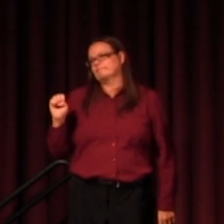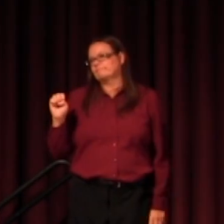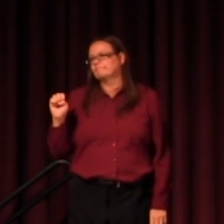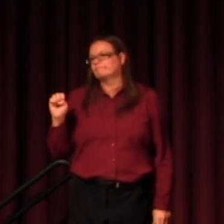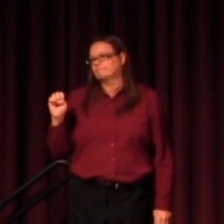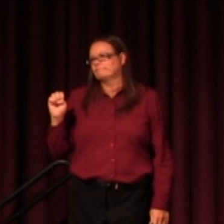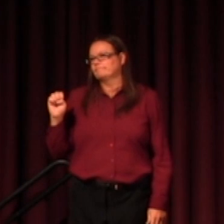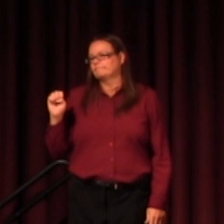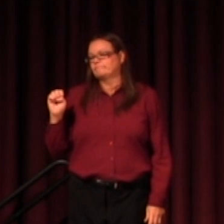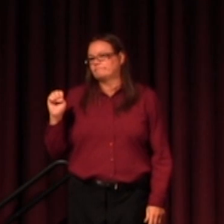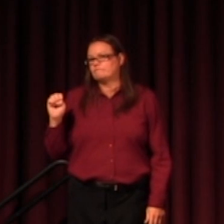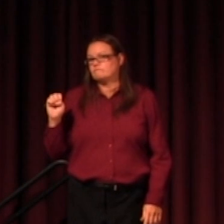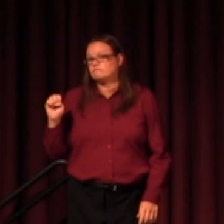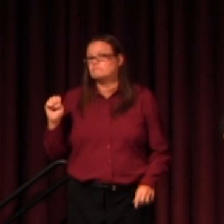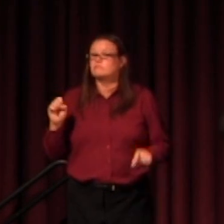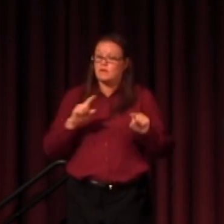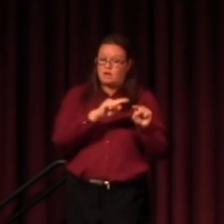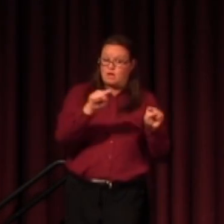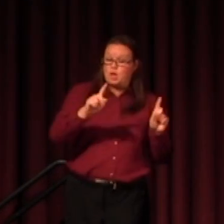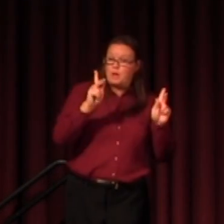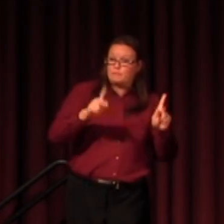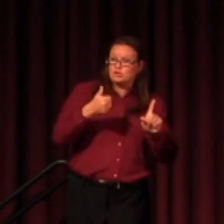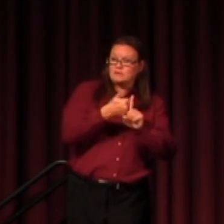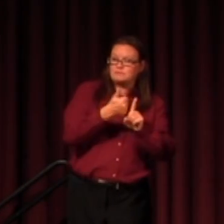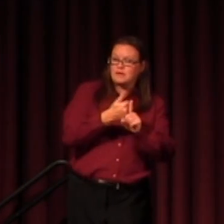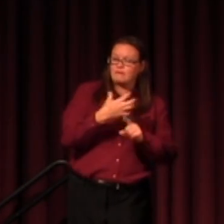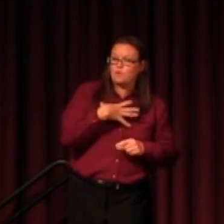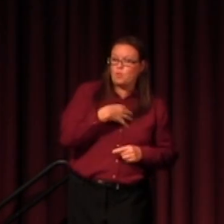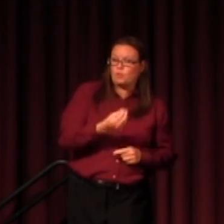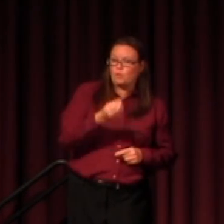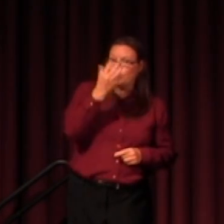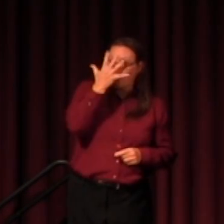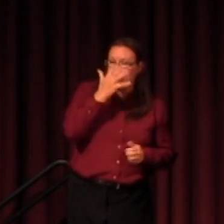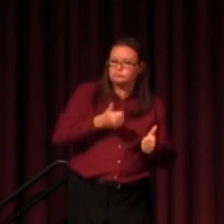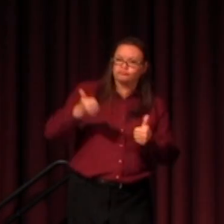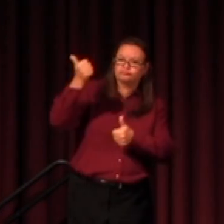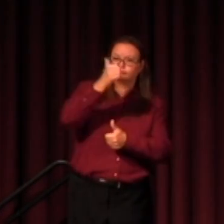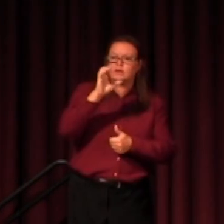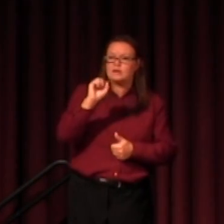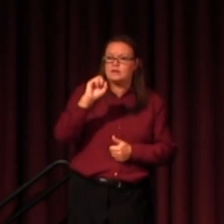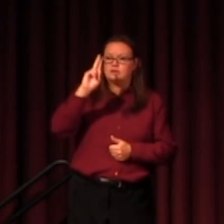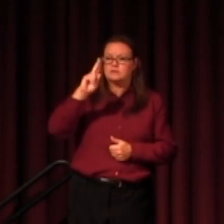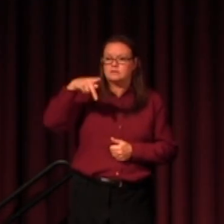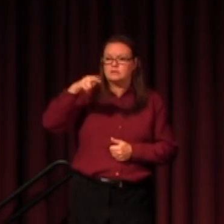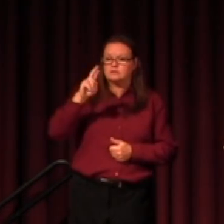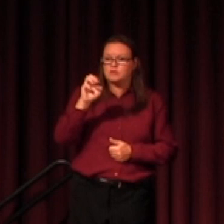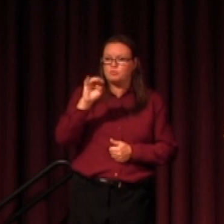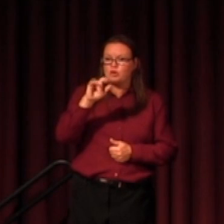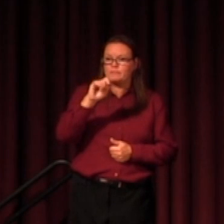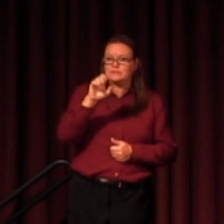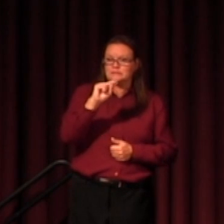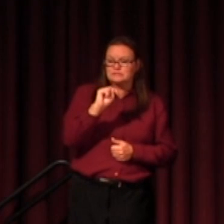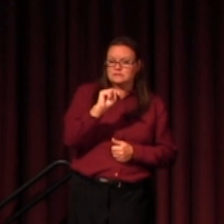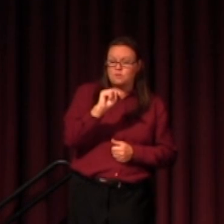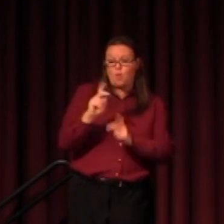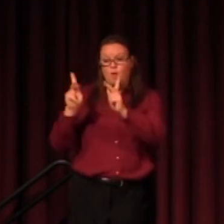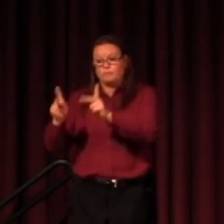Any white supremacist on the planet, any person on the planet who is an active member of the KKK,